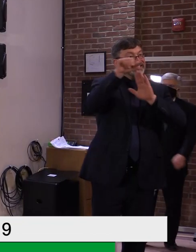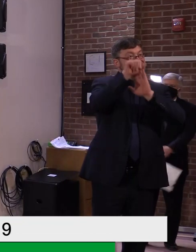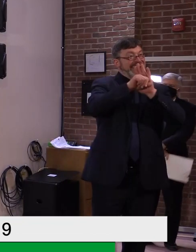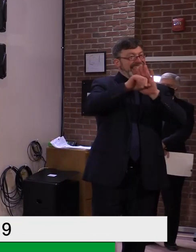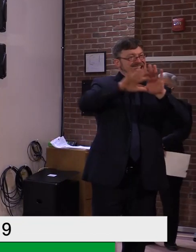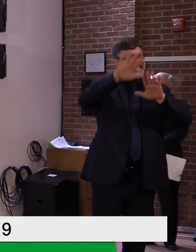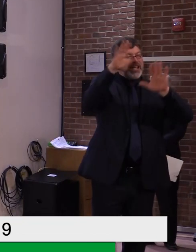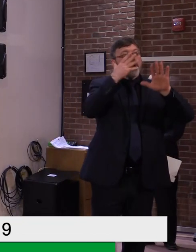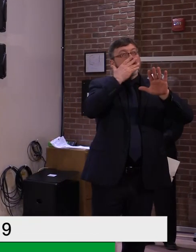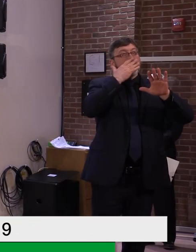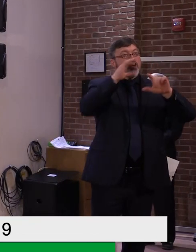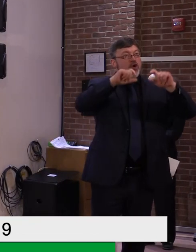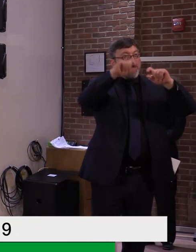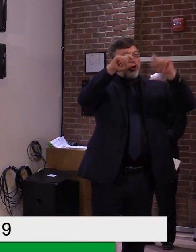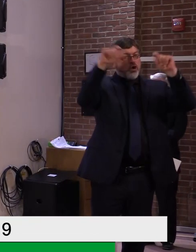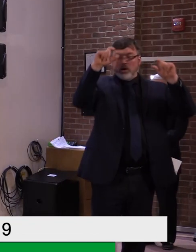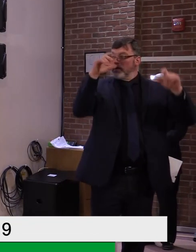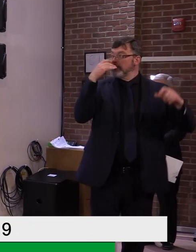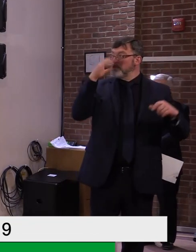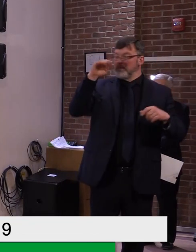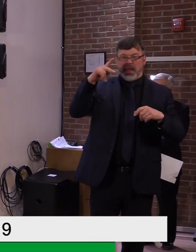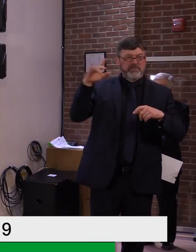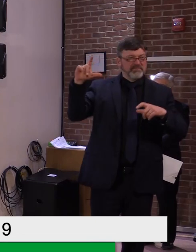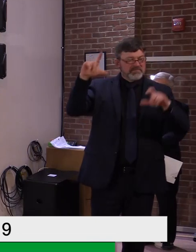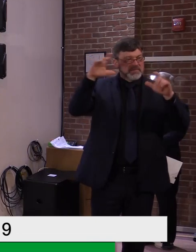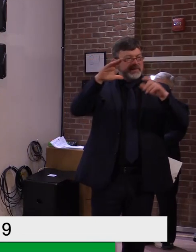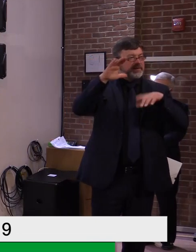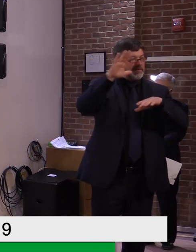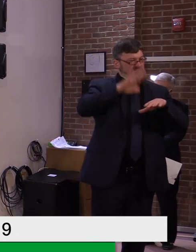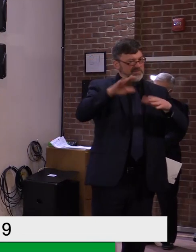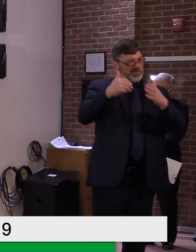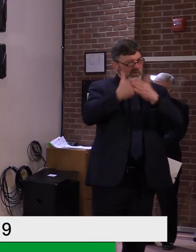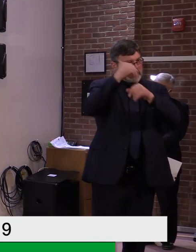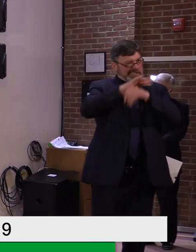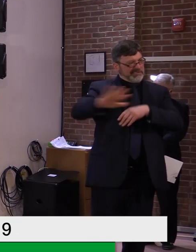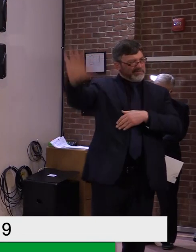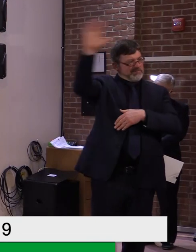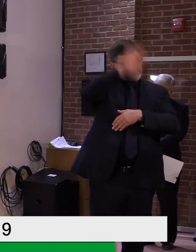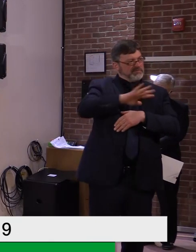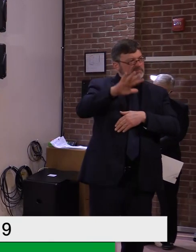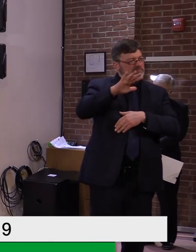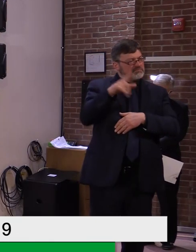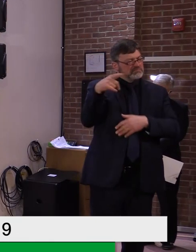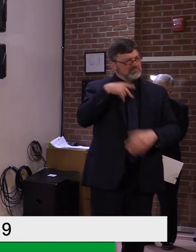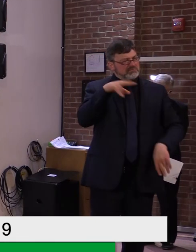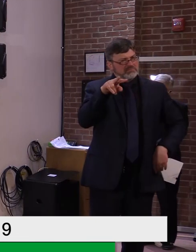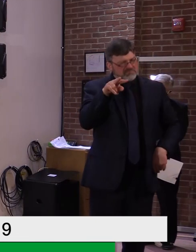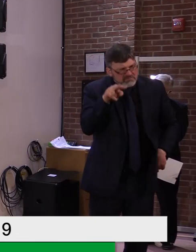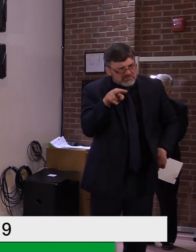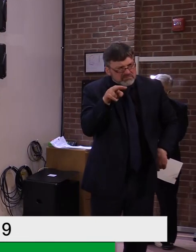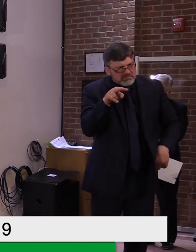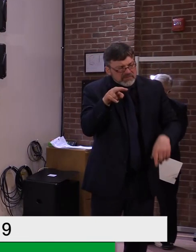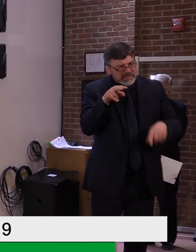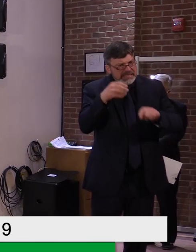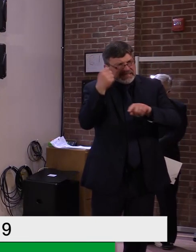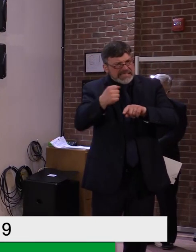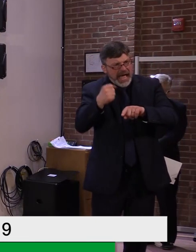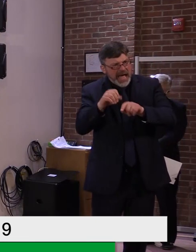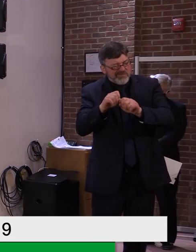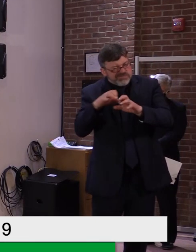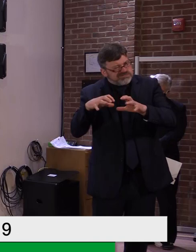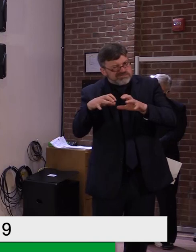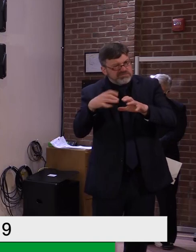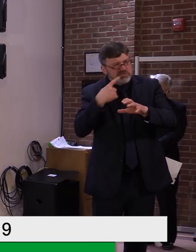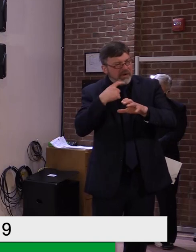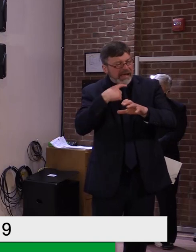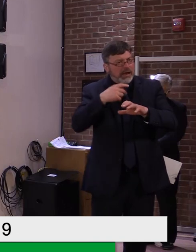relatively sharp difference between the northern section of the state and the rest of Vermont. And I also note that there's quite a bit of overlap